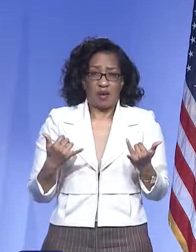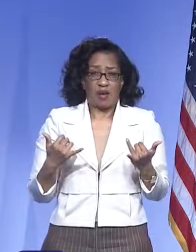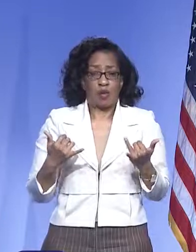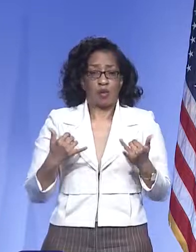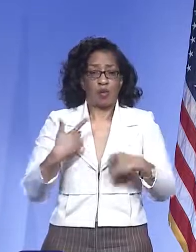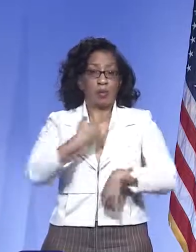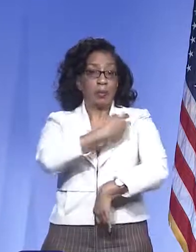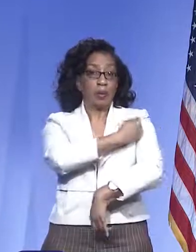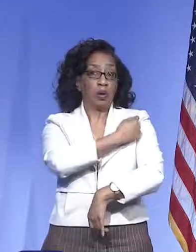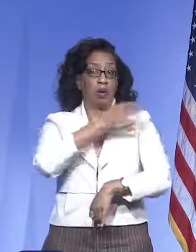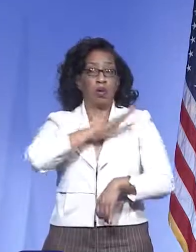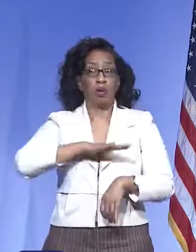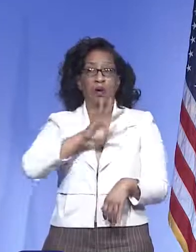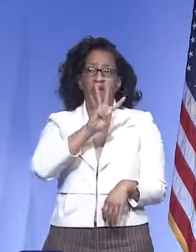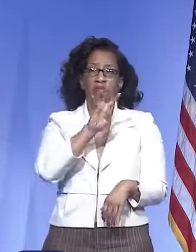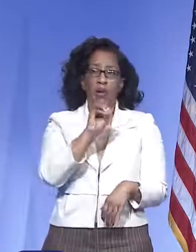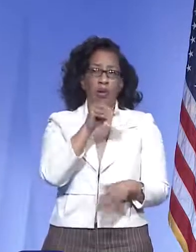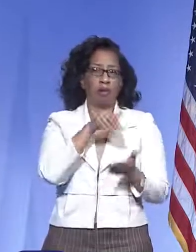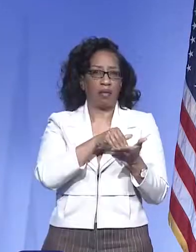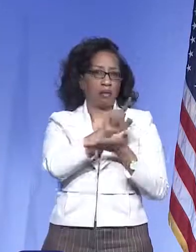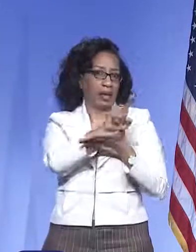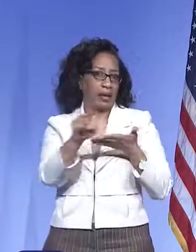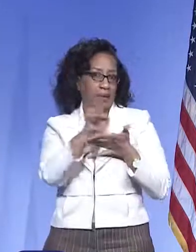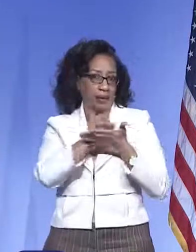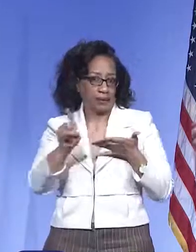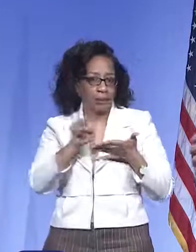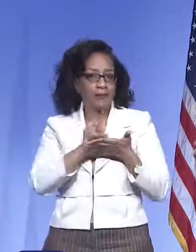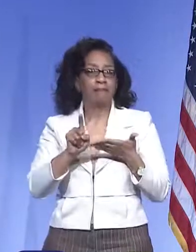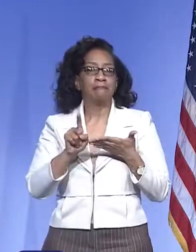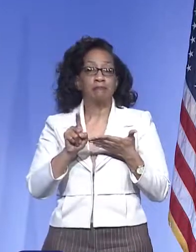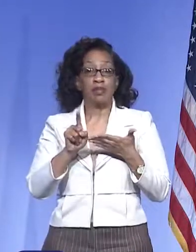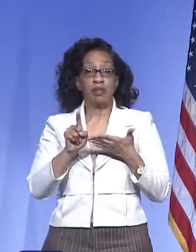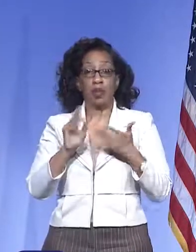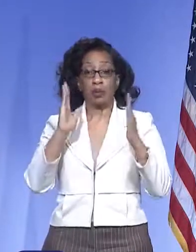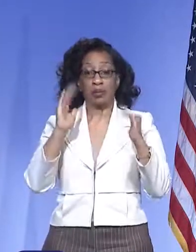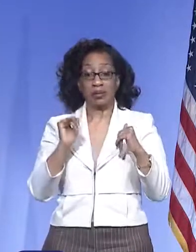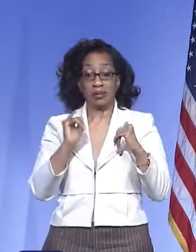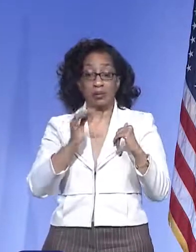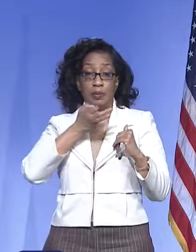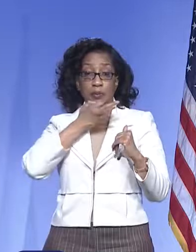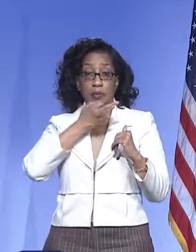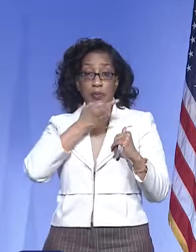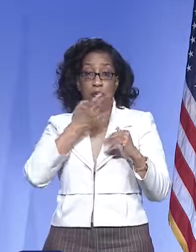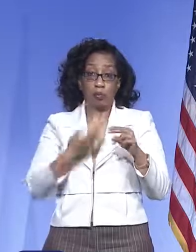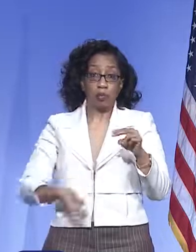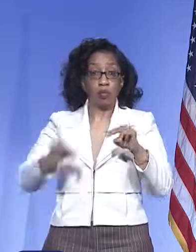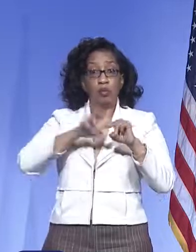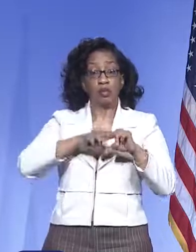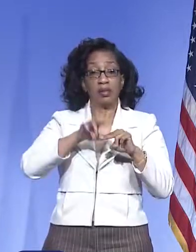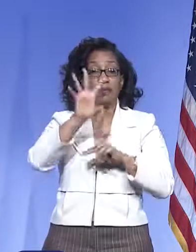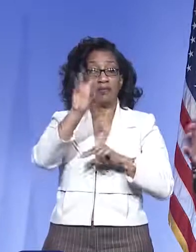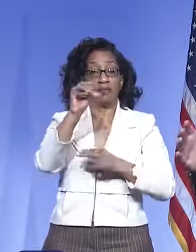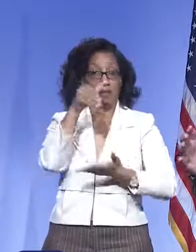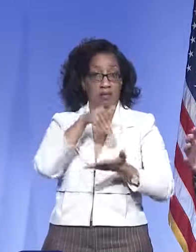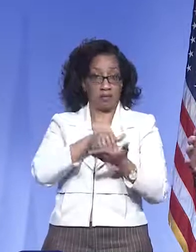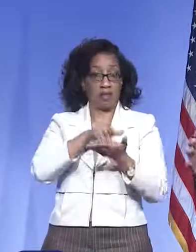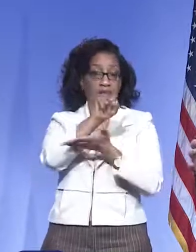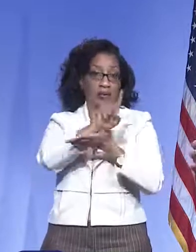mentioned, about 40,000 doses a week to north of 50,000 doses a week. And so we will